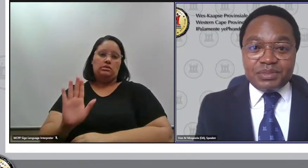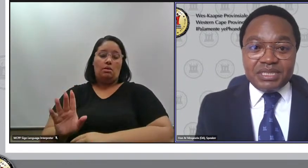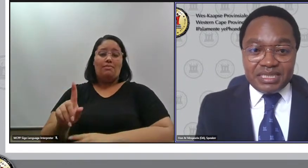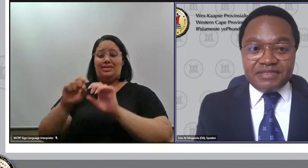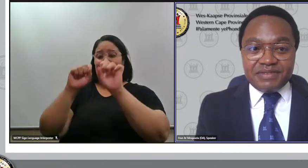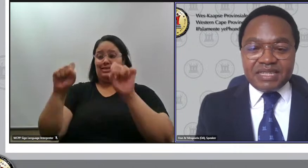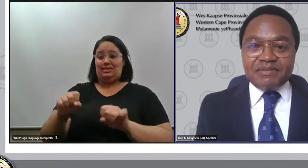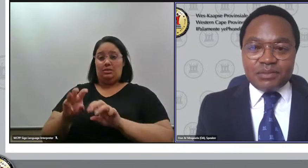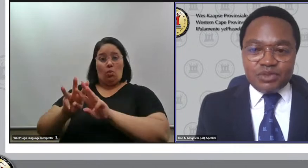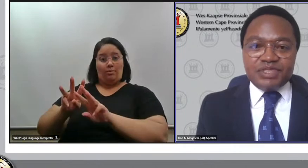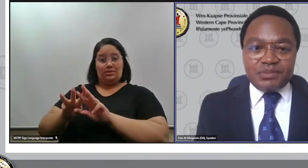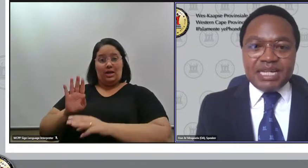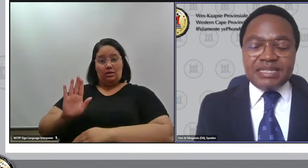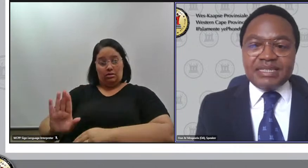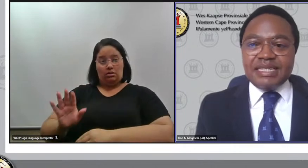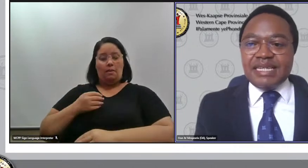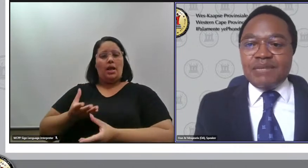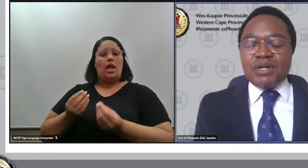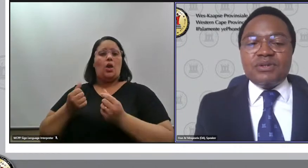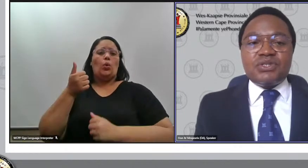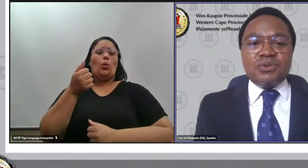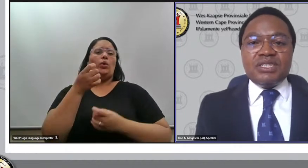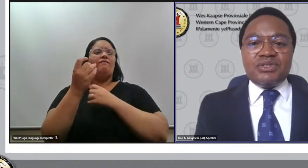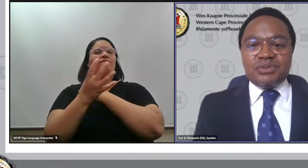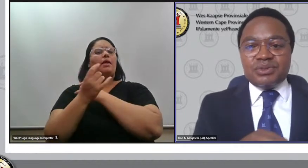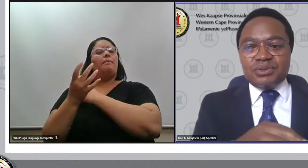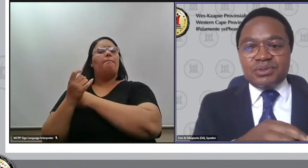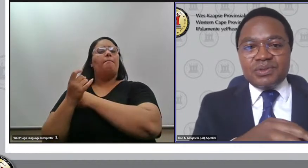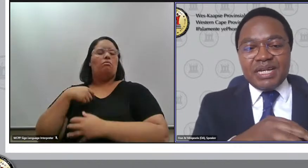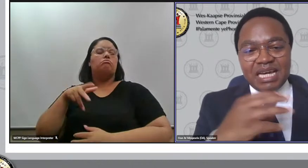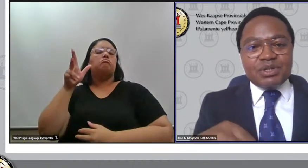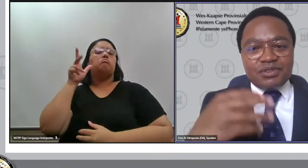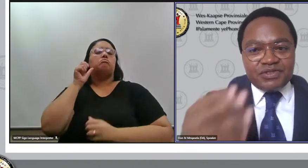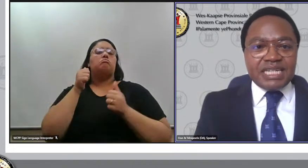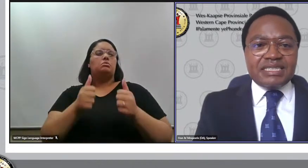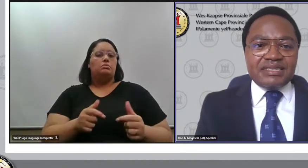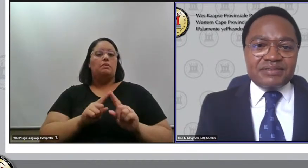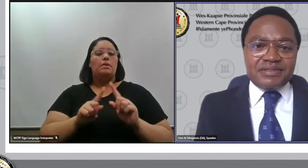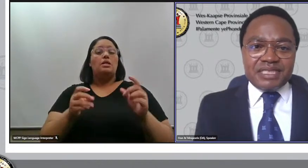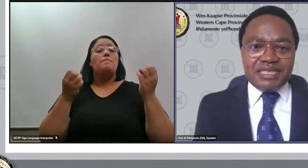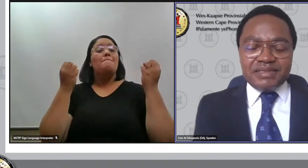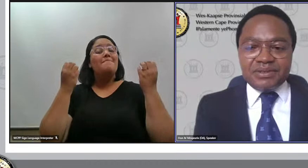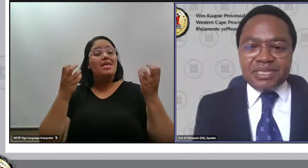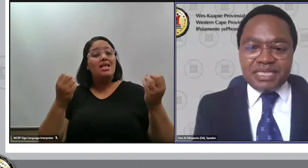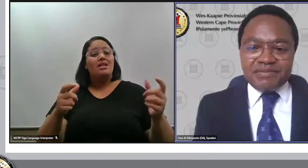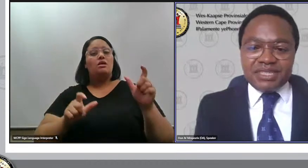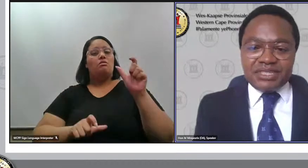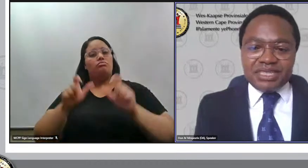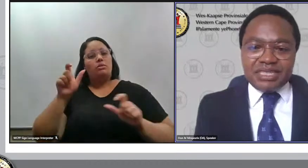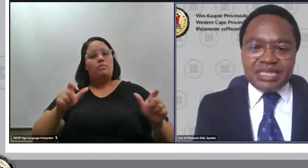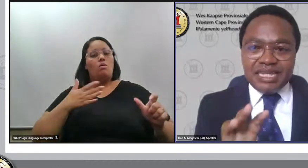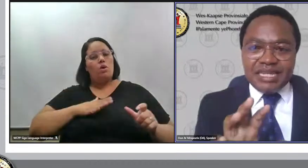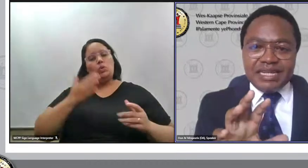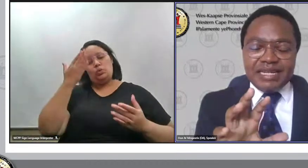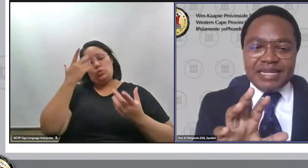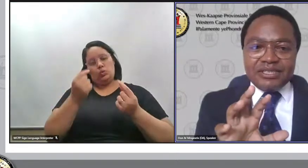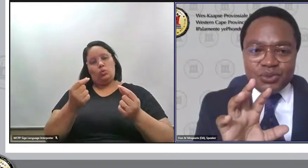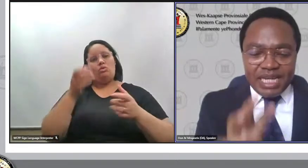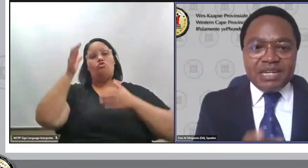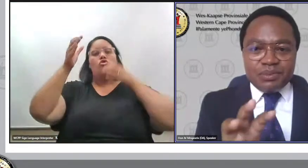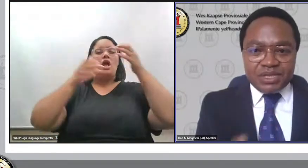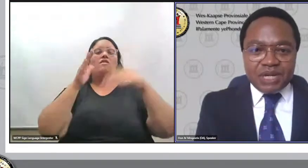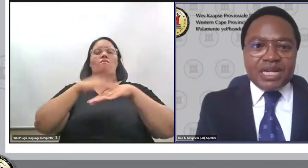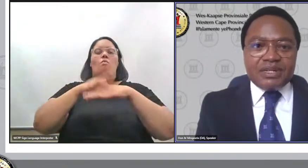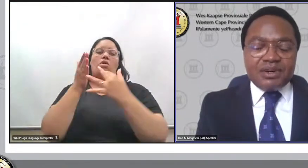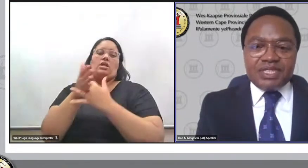website, I've been receiving some good feedback, but also we want to do a number of creative interventions